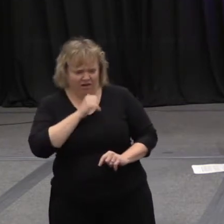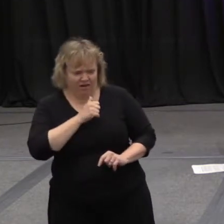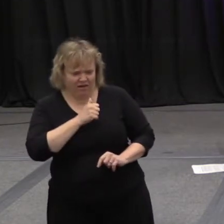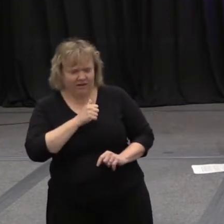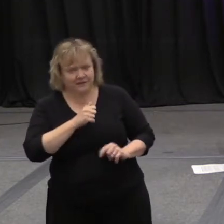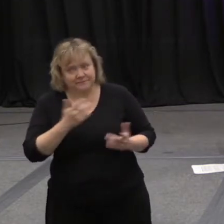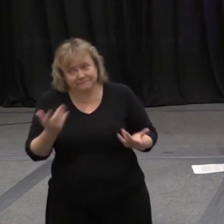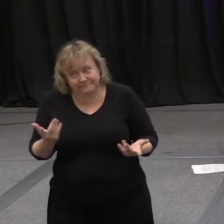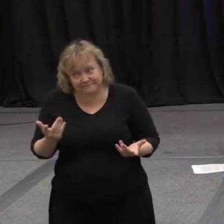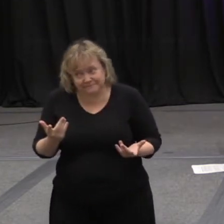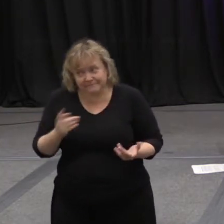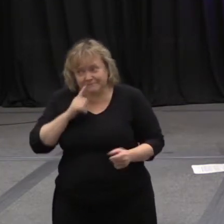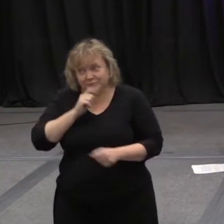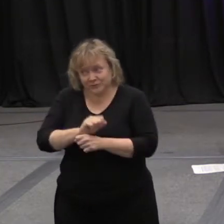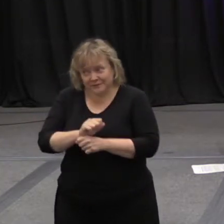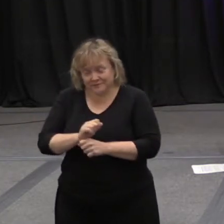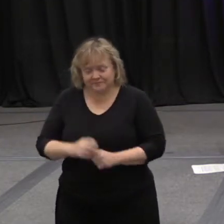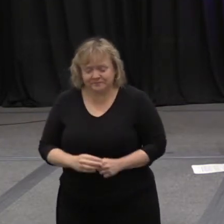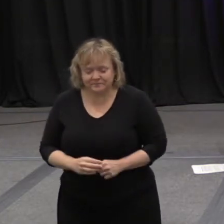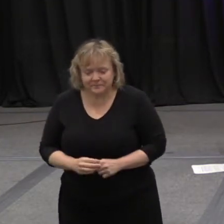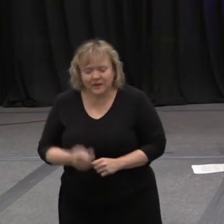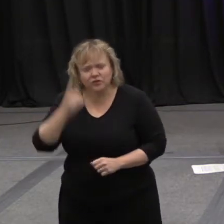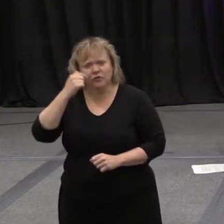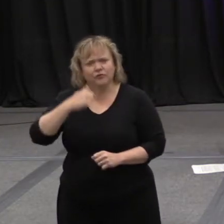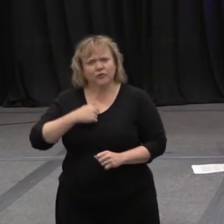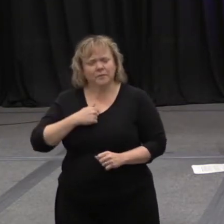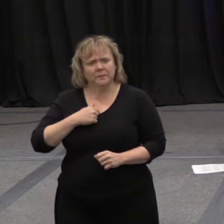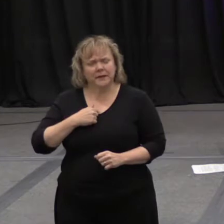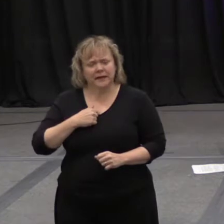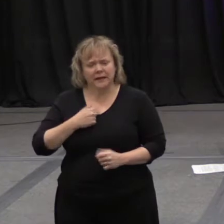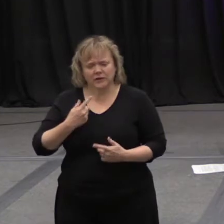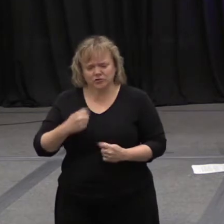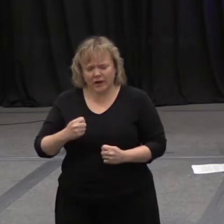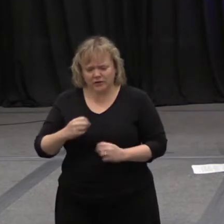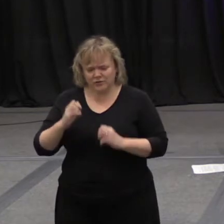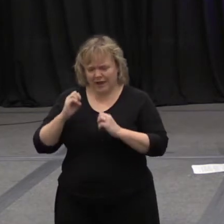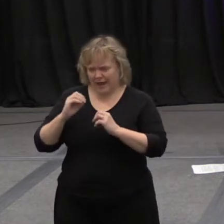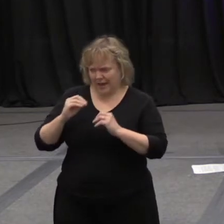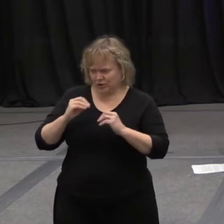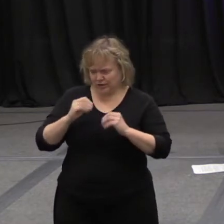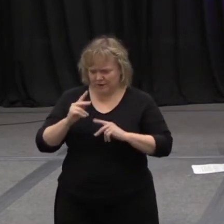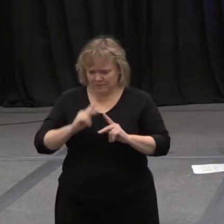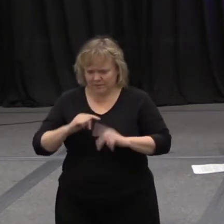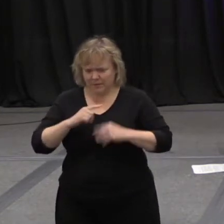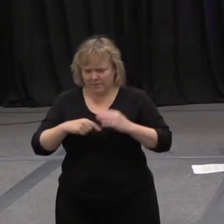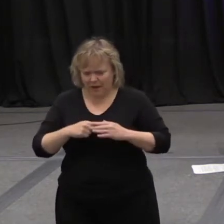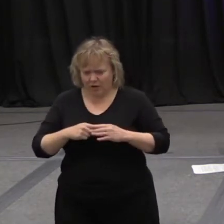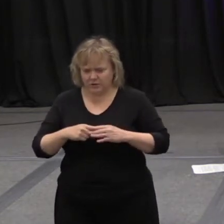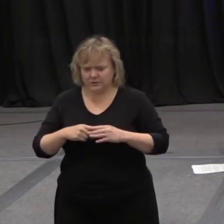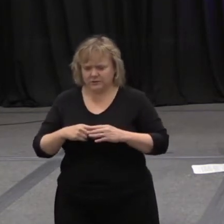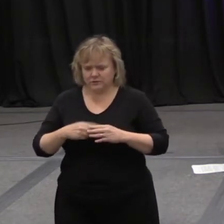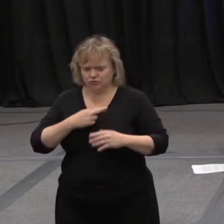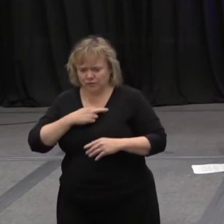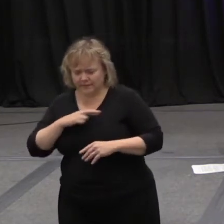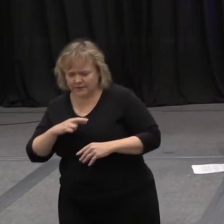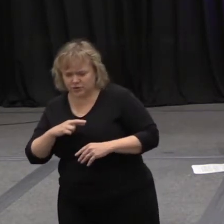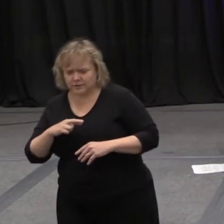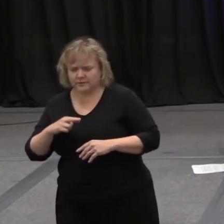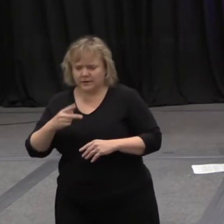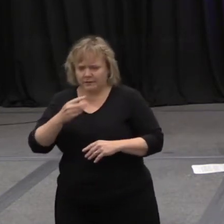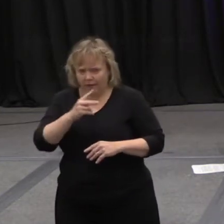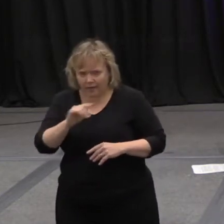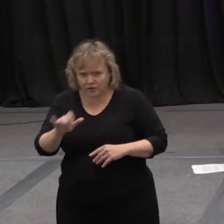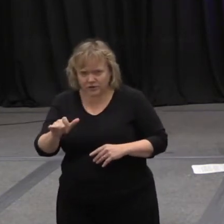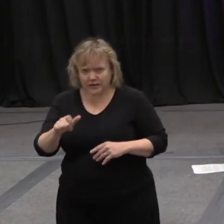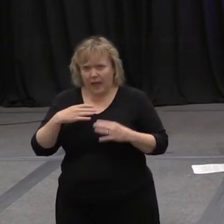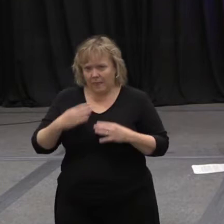explicating for people a theology of the body and sexuality that isn't rooted in a whole lot of shame and a whole lot of fear.